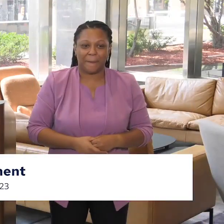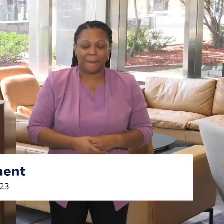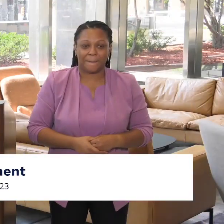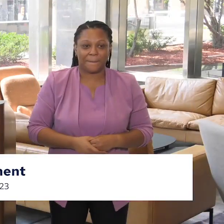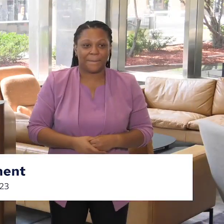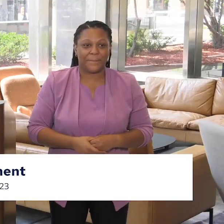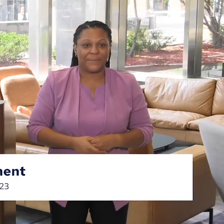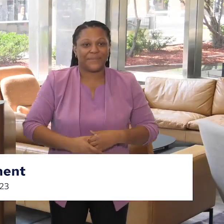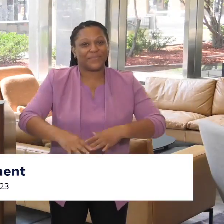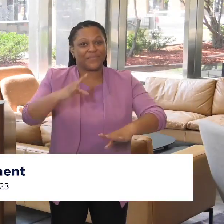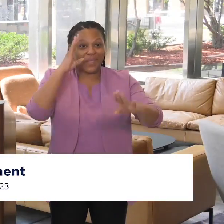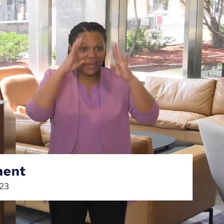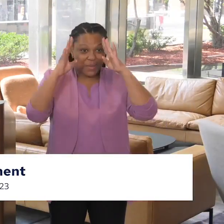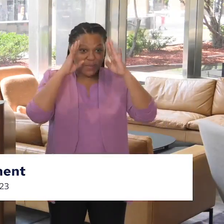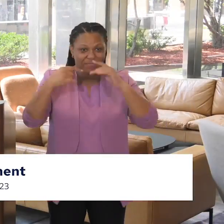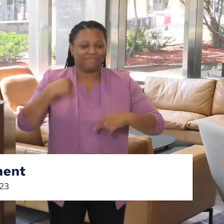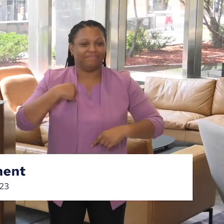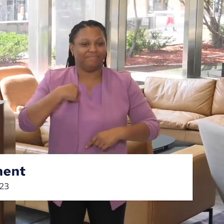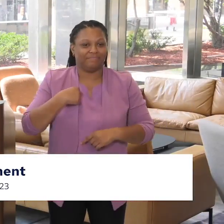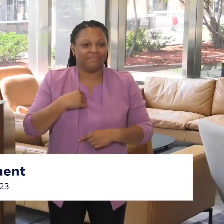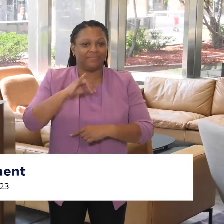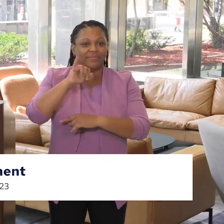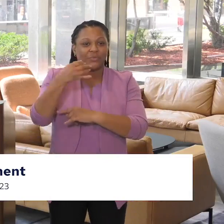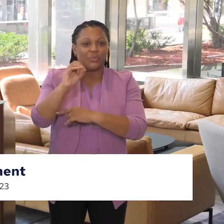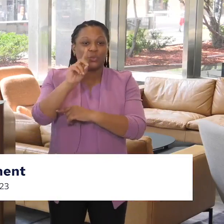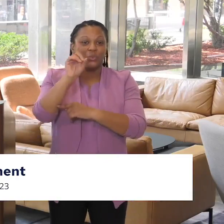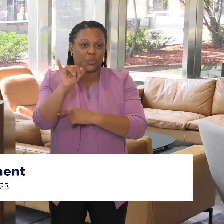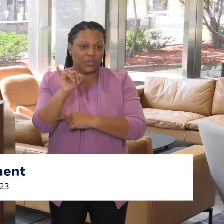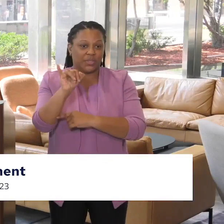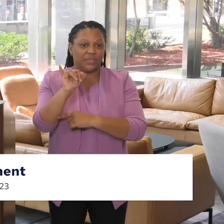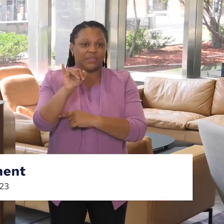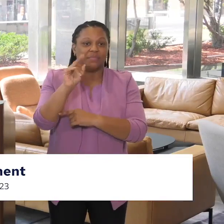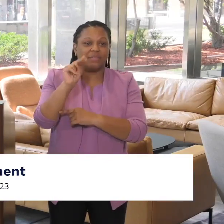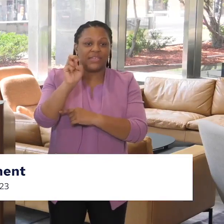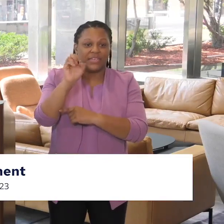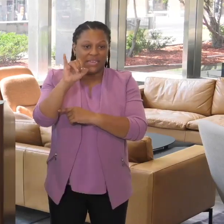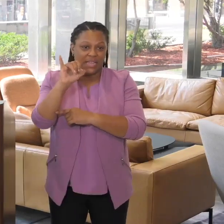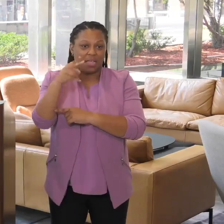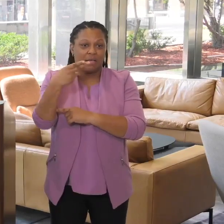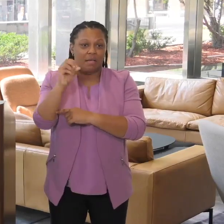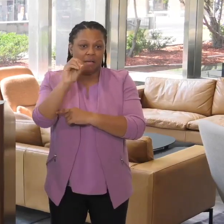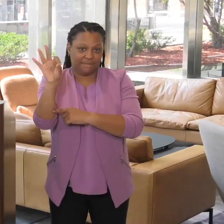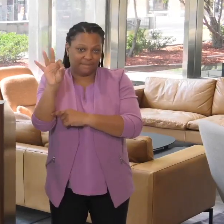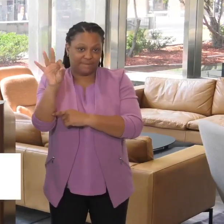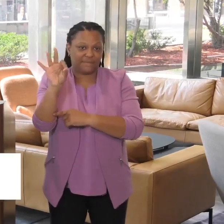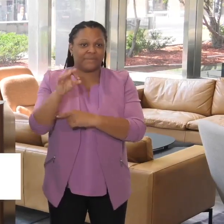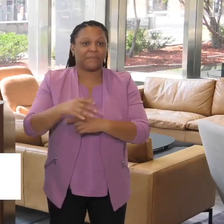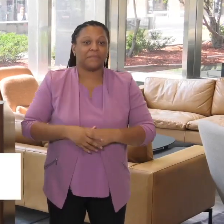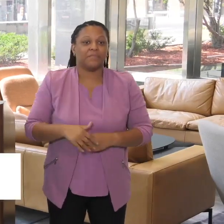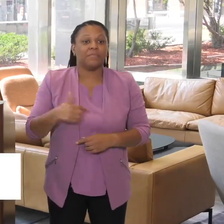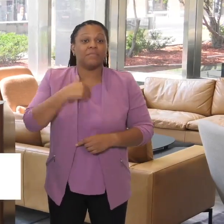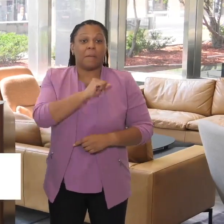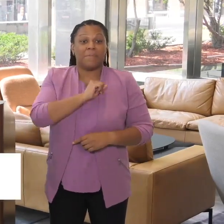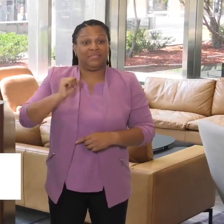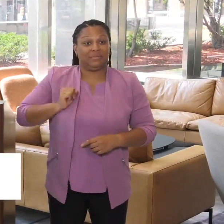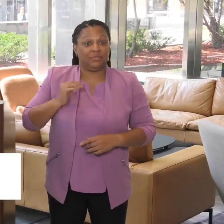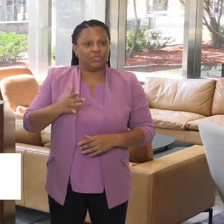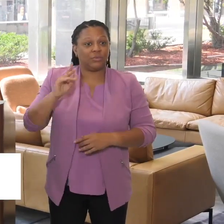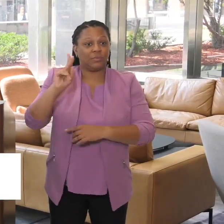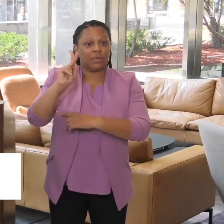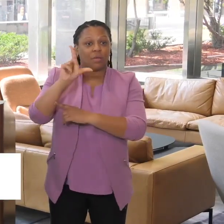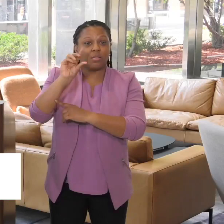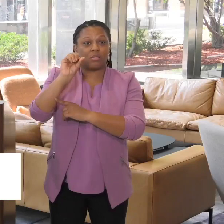Hi, everyone. My name is Jody Niehoff, and I serve as Senator Klobuchar's Deputy State Director. Usually, I'm like